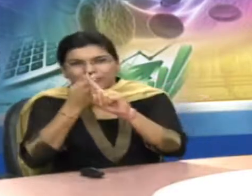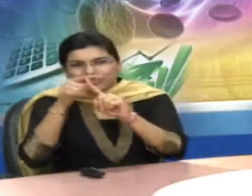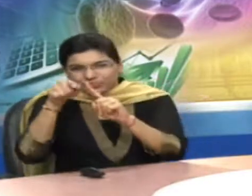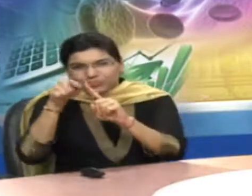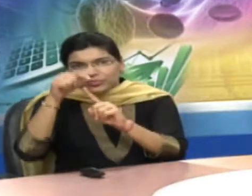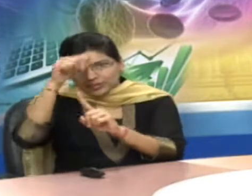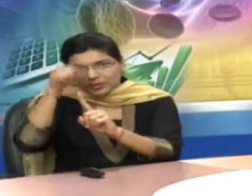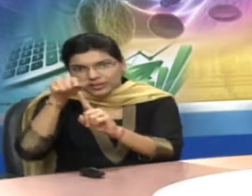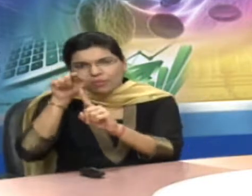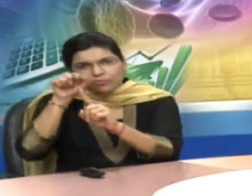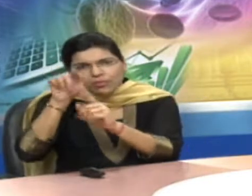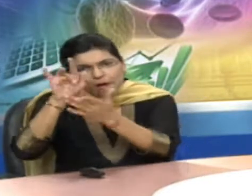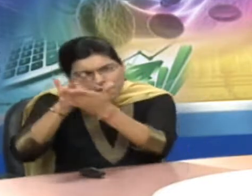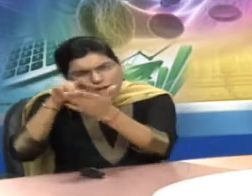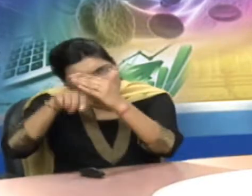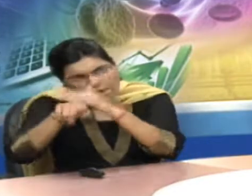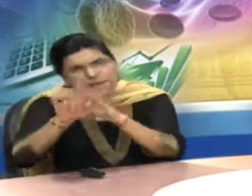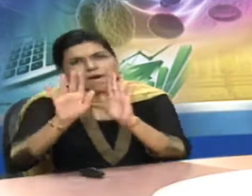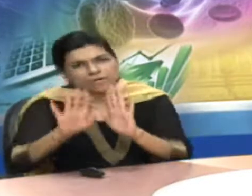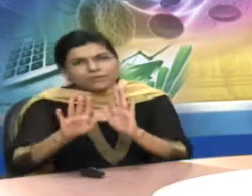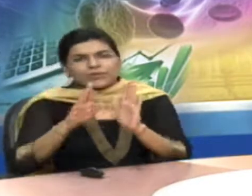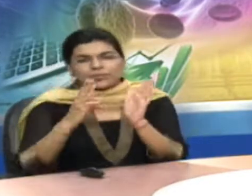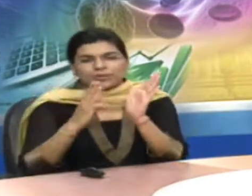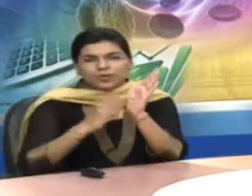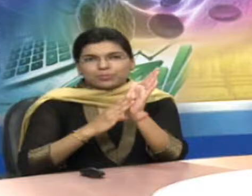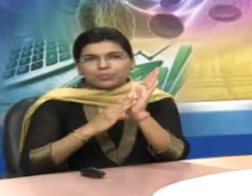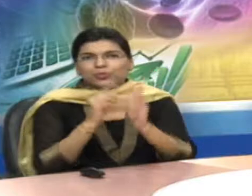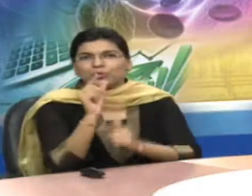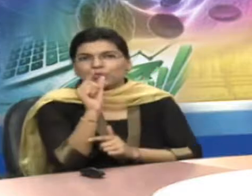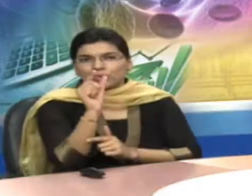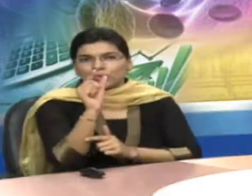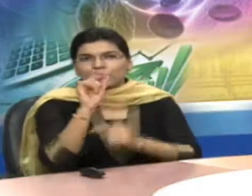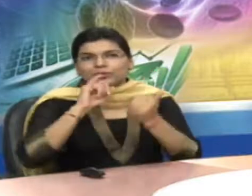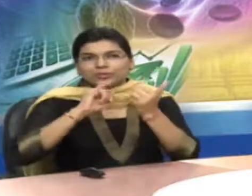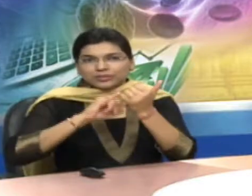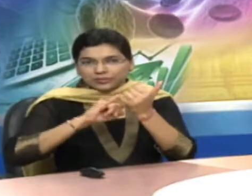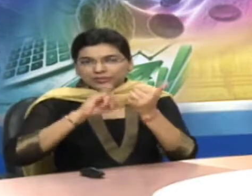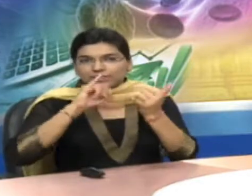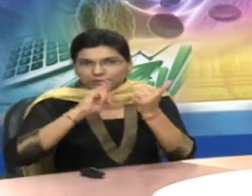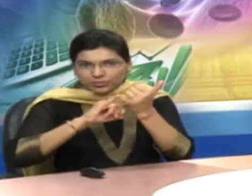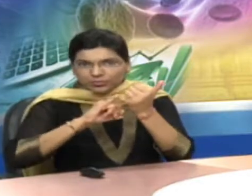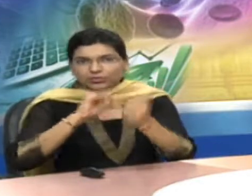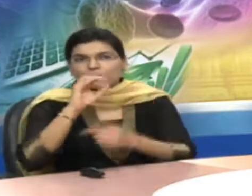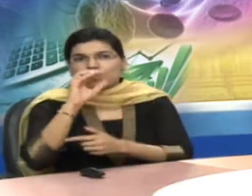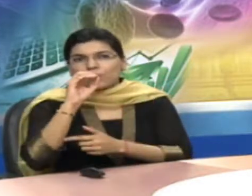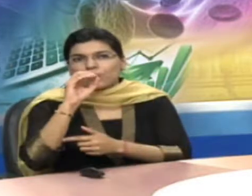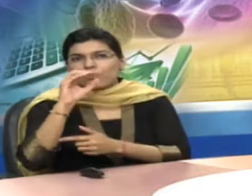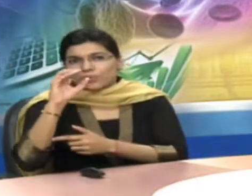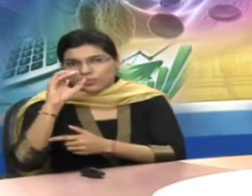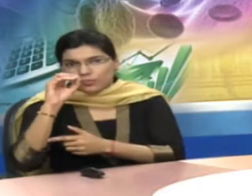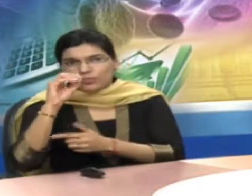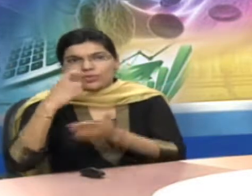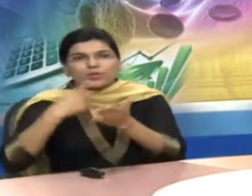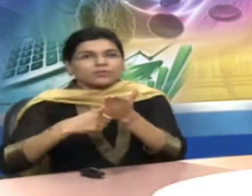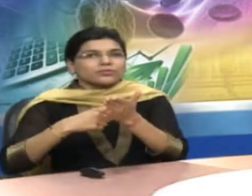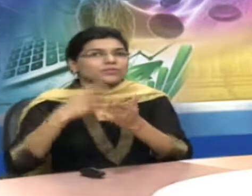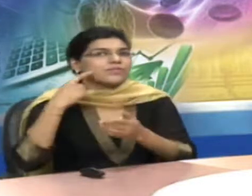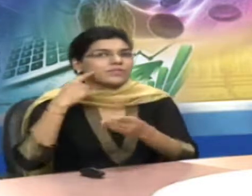place. In Uttarakhand there are some places like Mussoorie